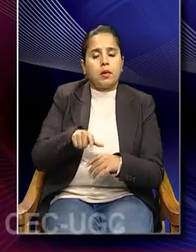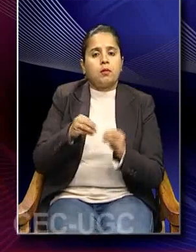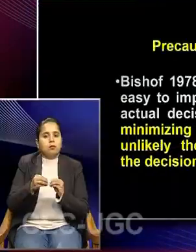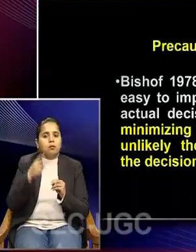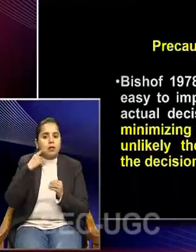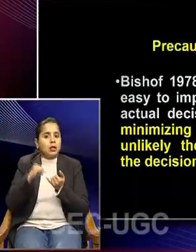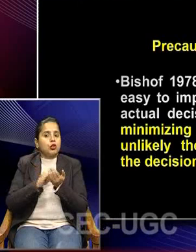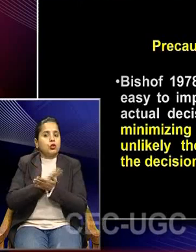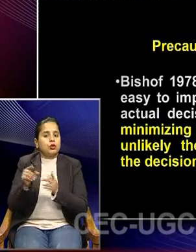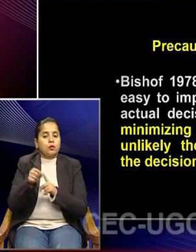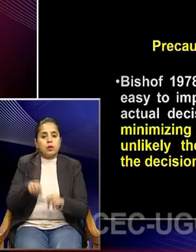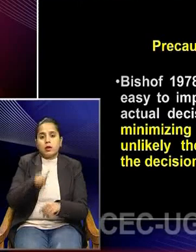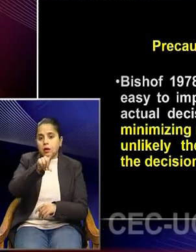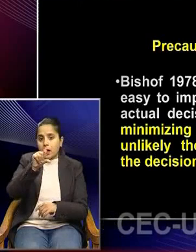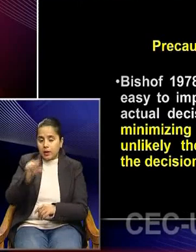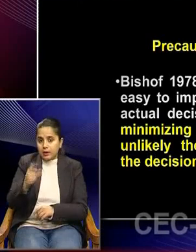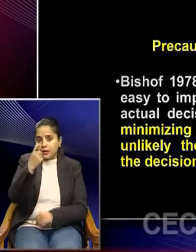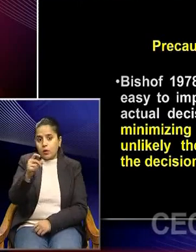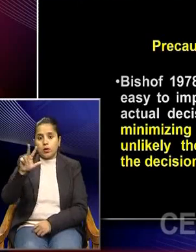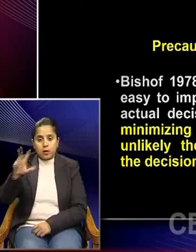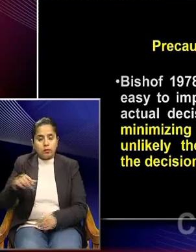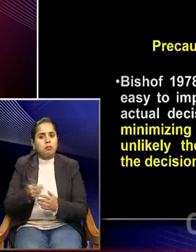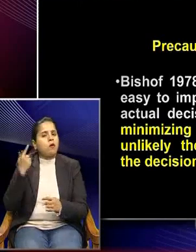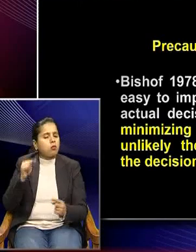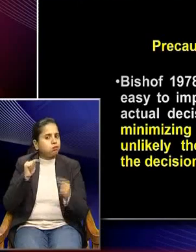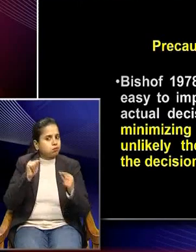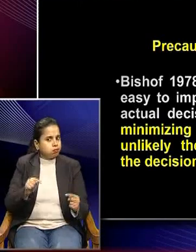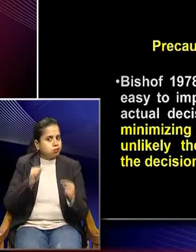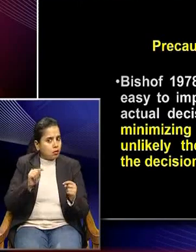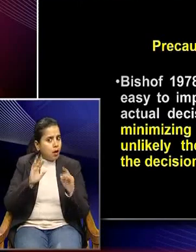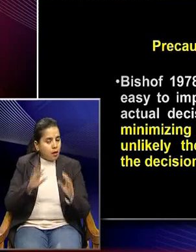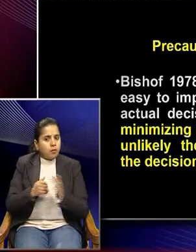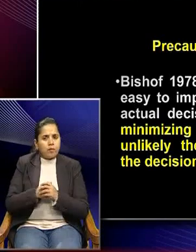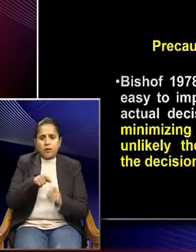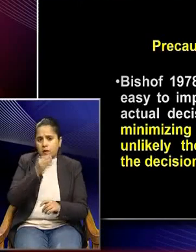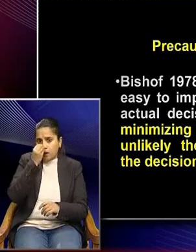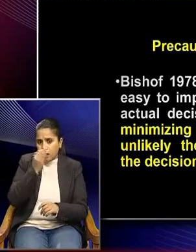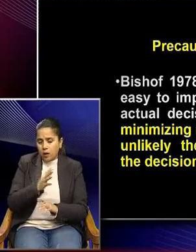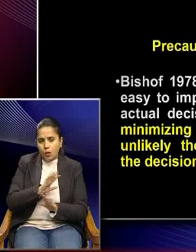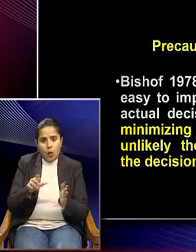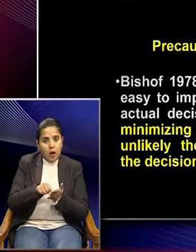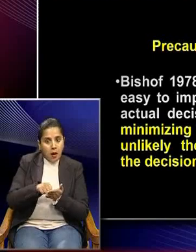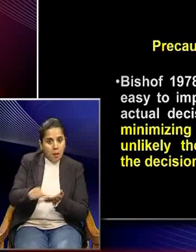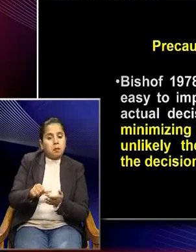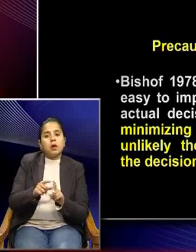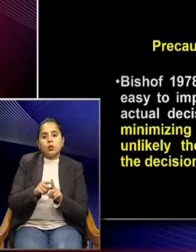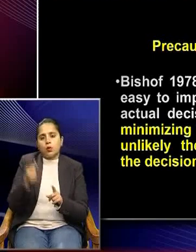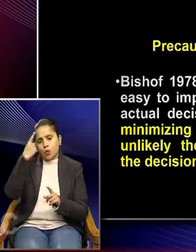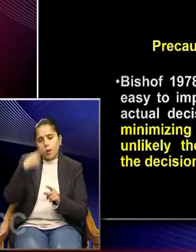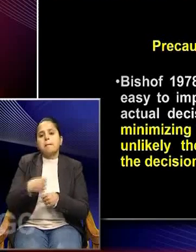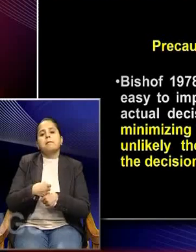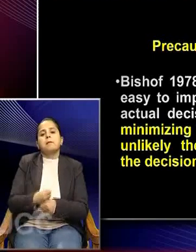in 1978, argues that it will not be easy to implement for making